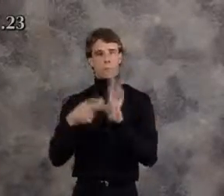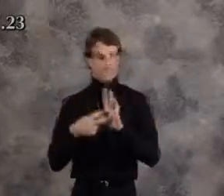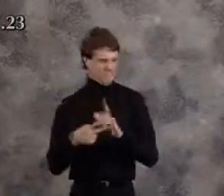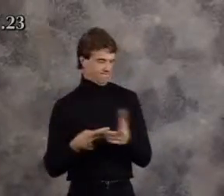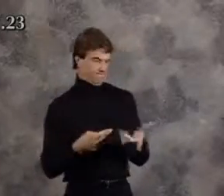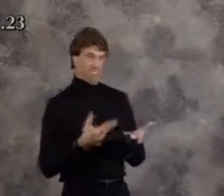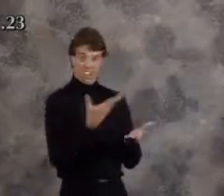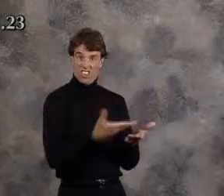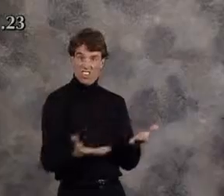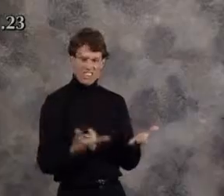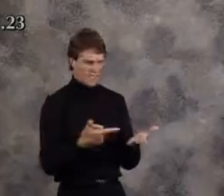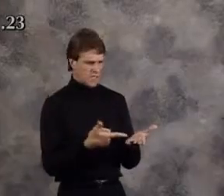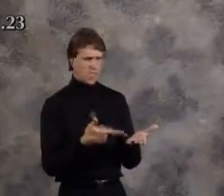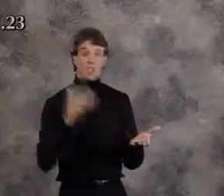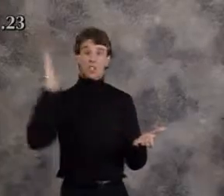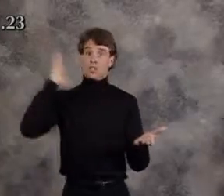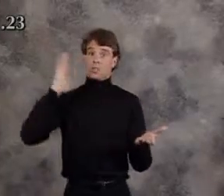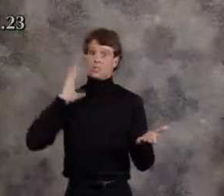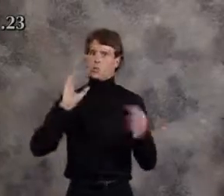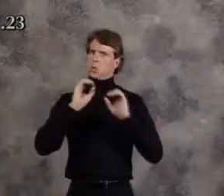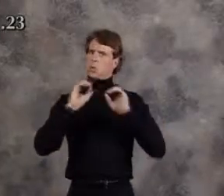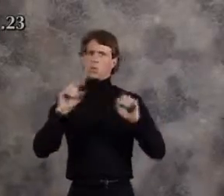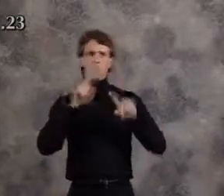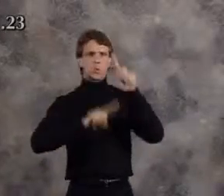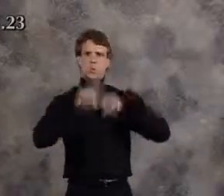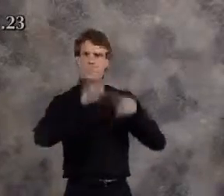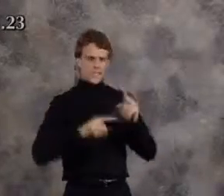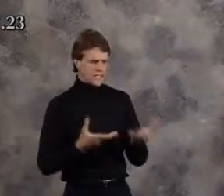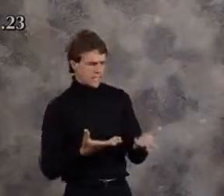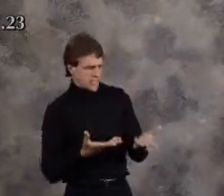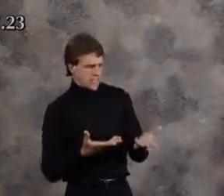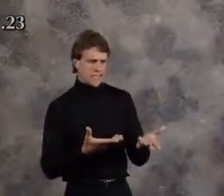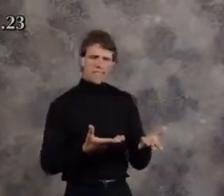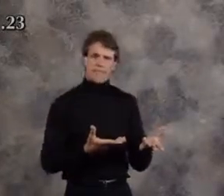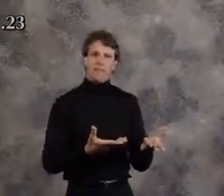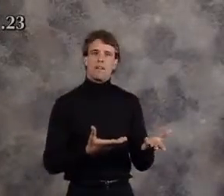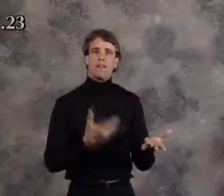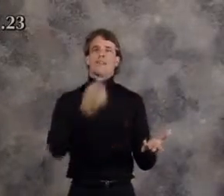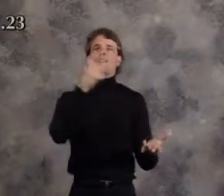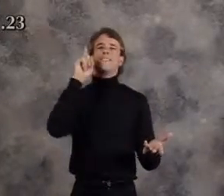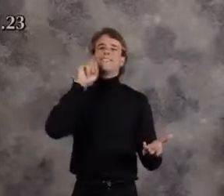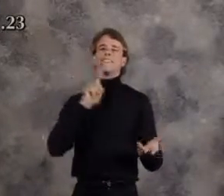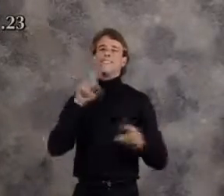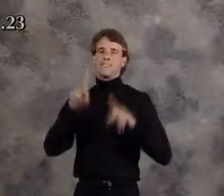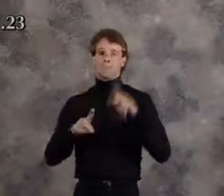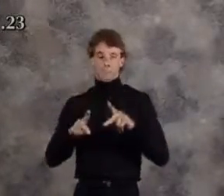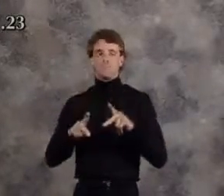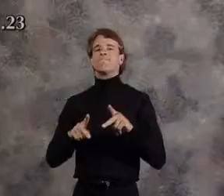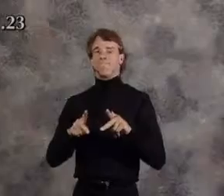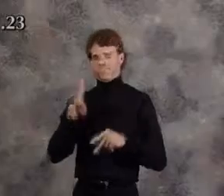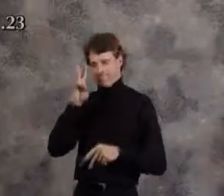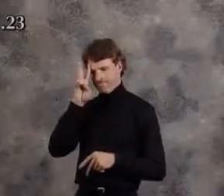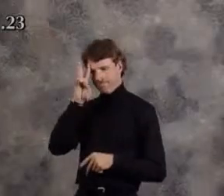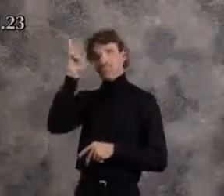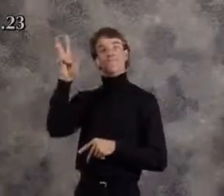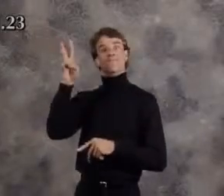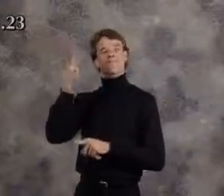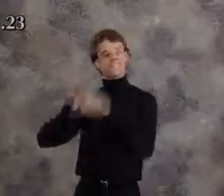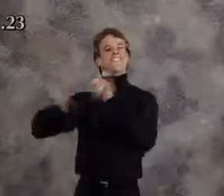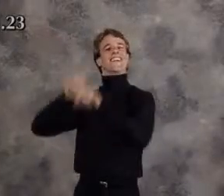For example, long ago, when there was no sign for something, deaf people would invent a